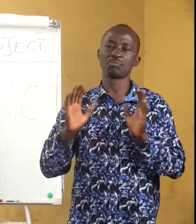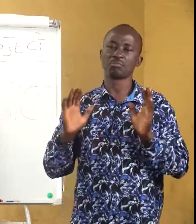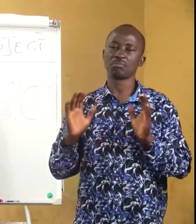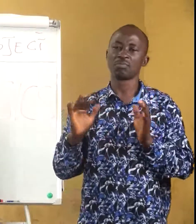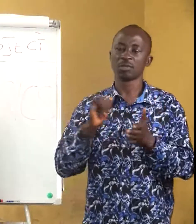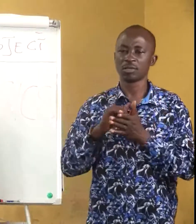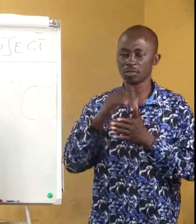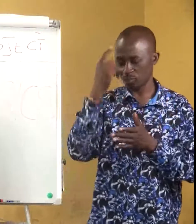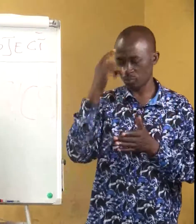are looking for.